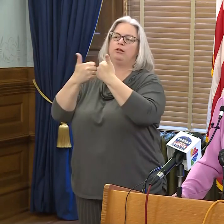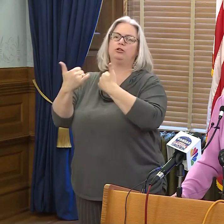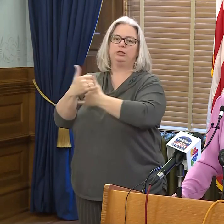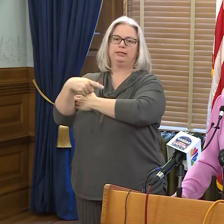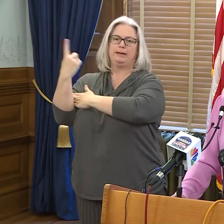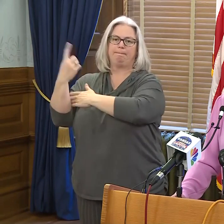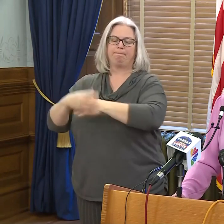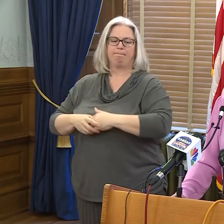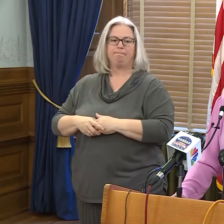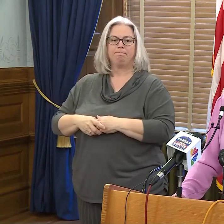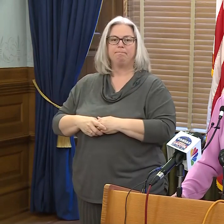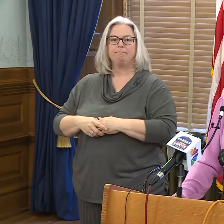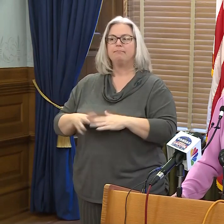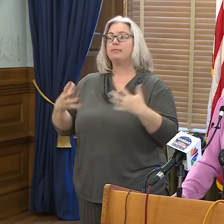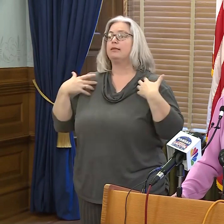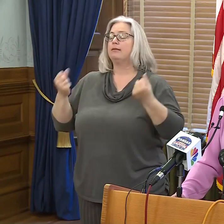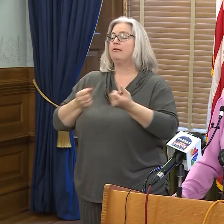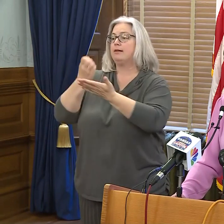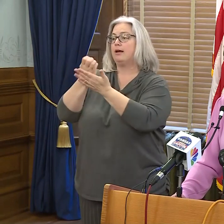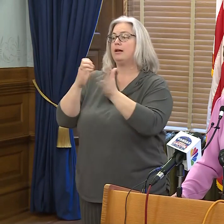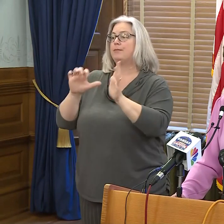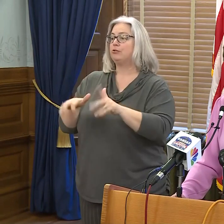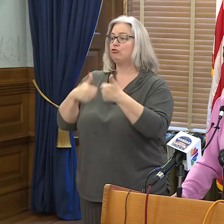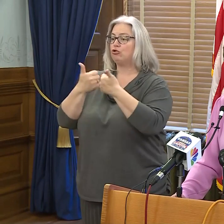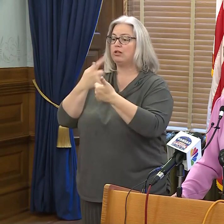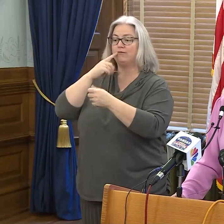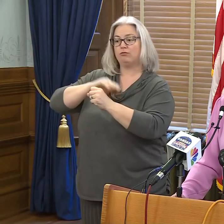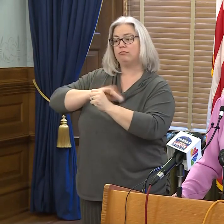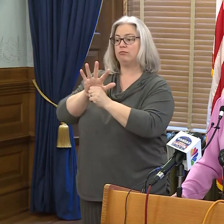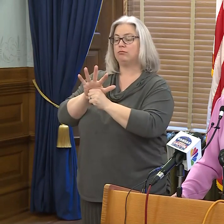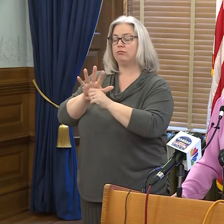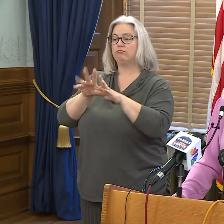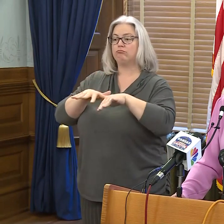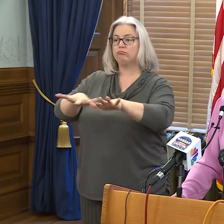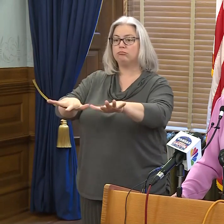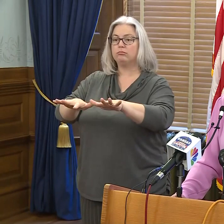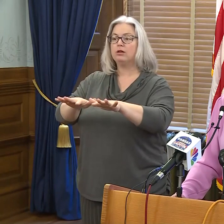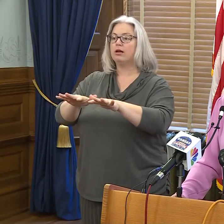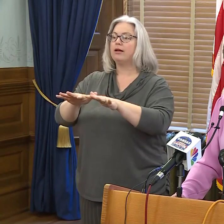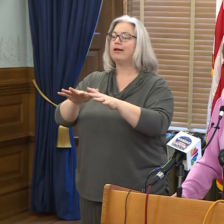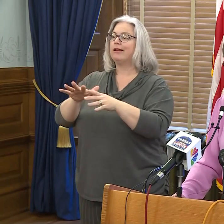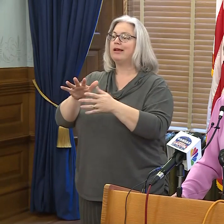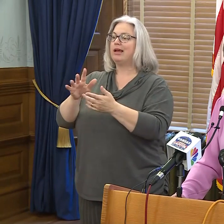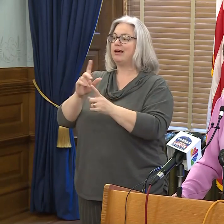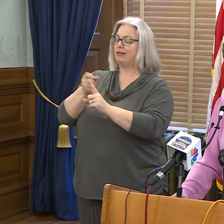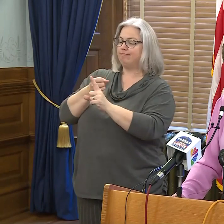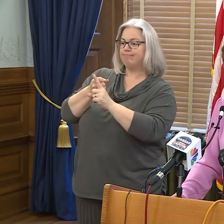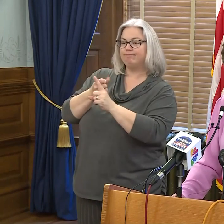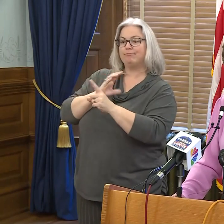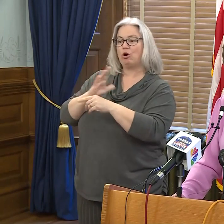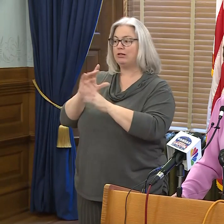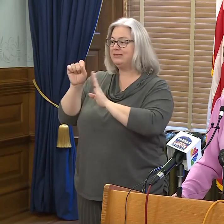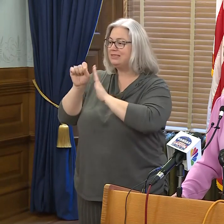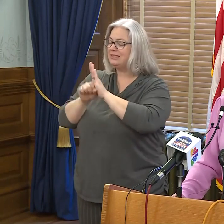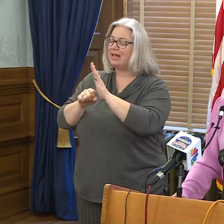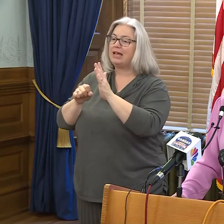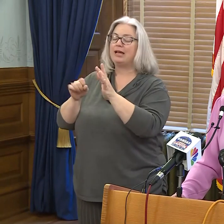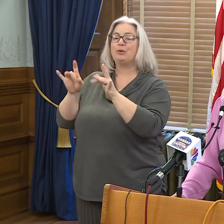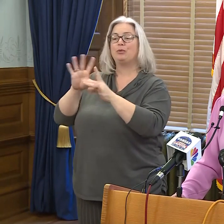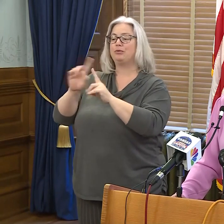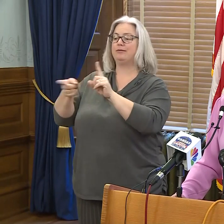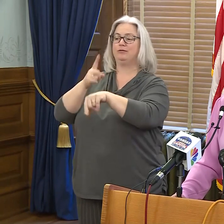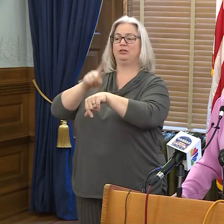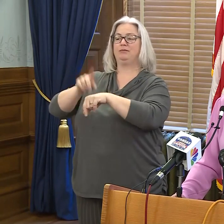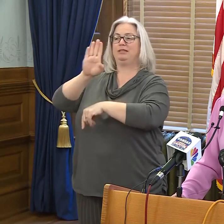times. The health and economic challenges COVID-19 inflicted on our state are truly unprecedented, and